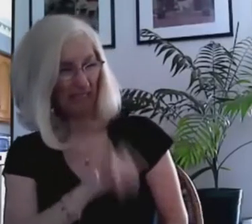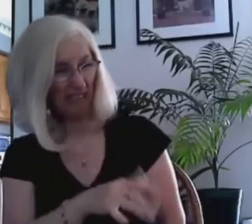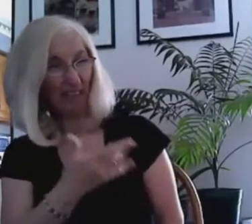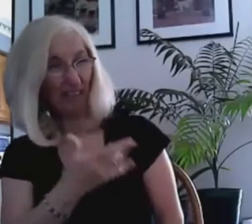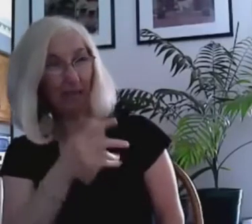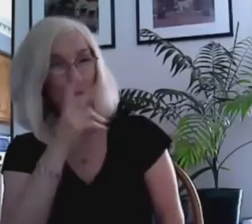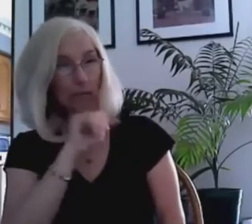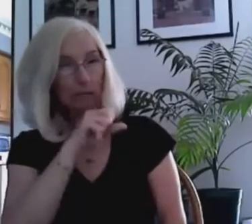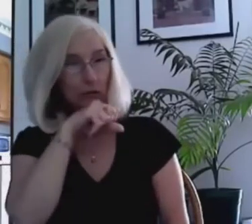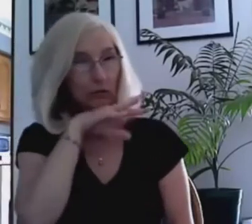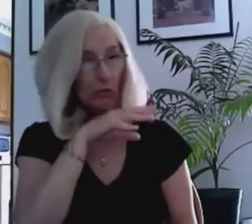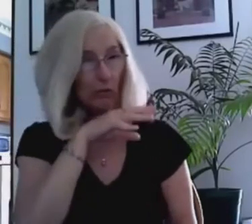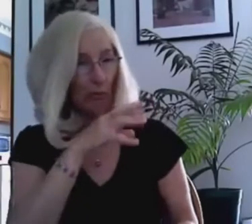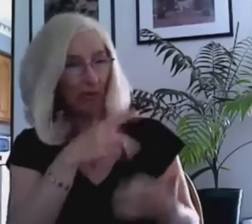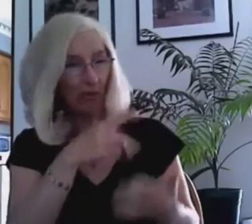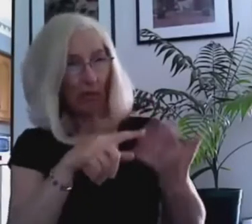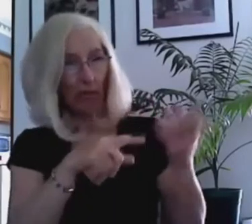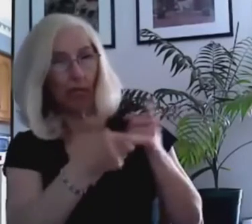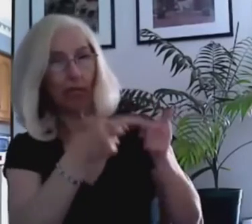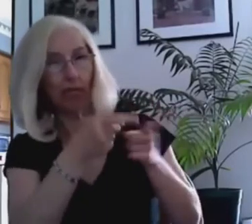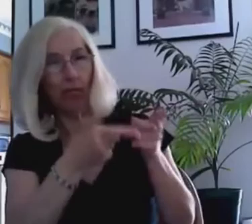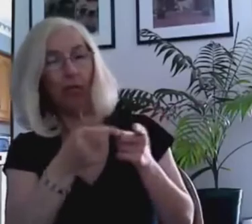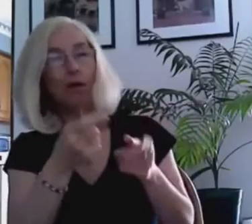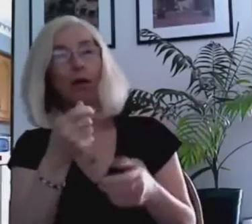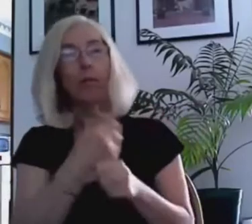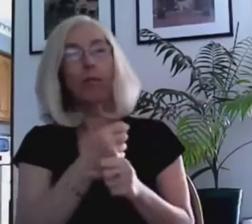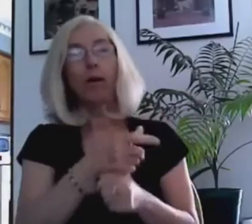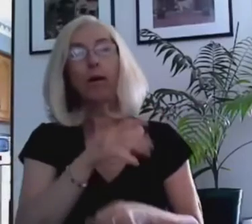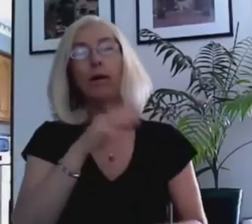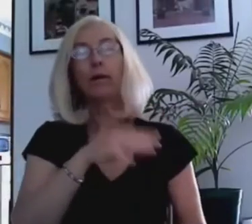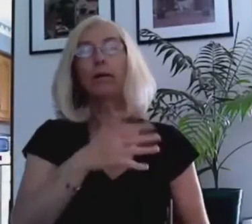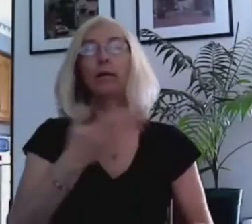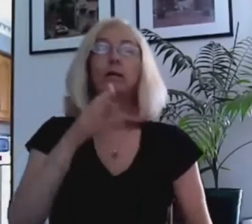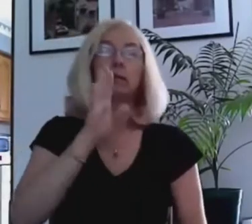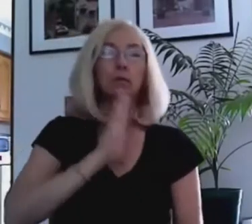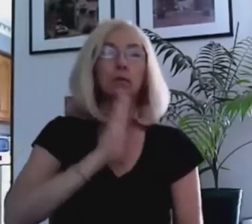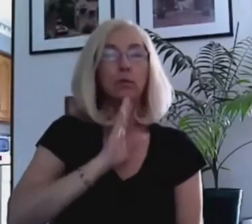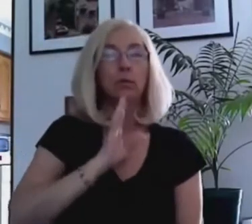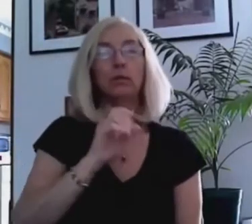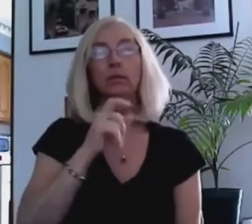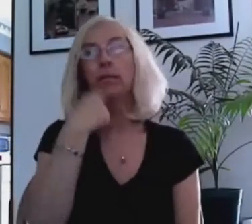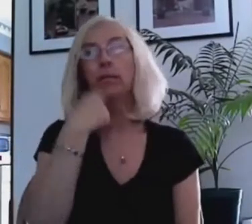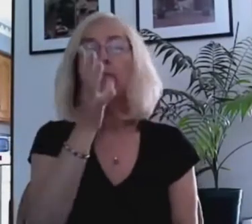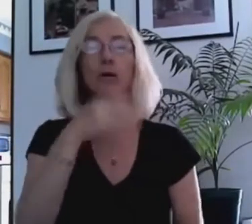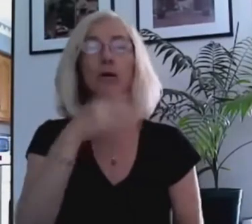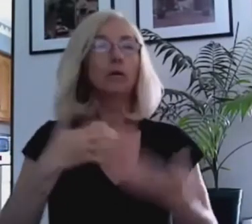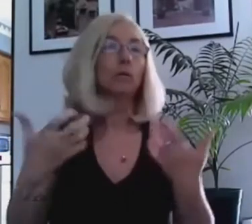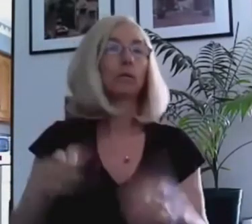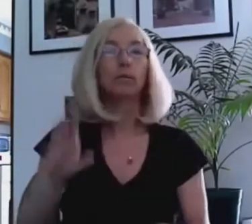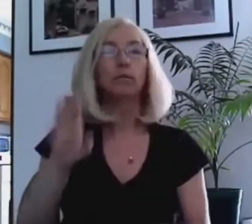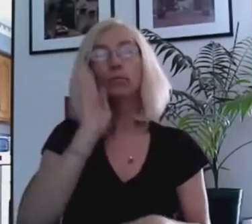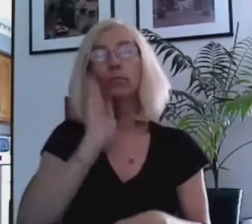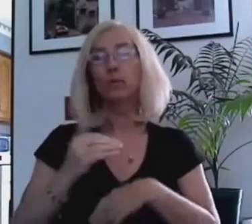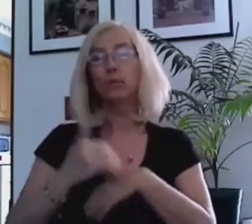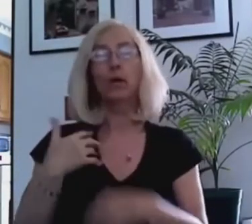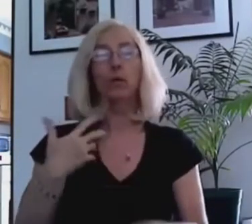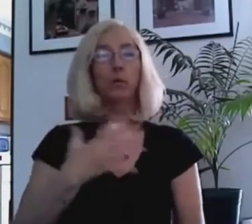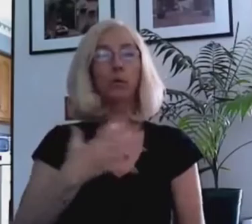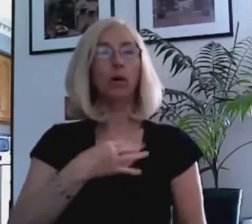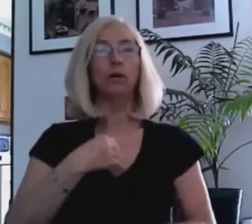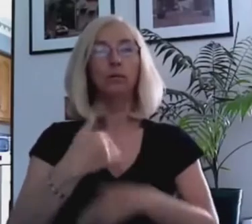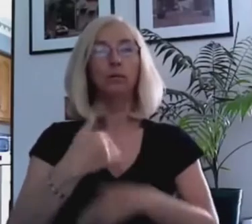And the same thing happened. I opened my lunch, and the kids saw my food and were making fun of me because my